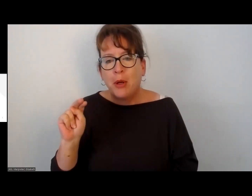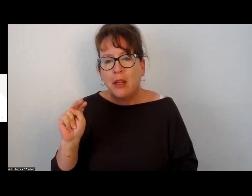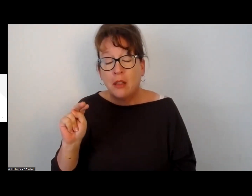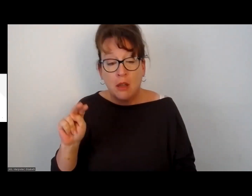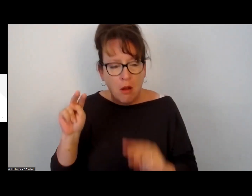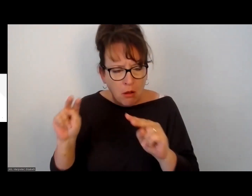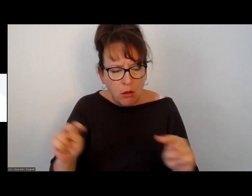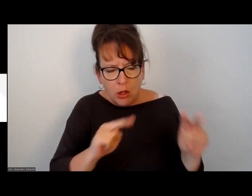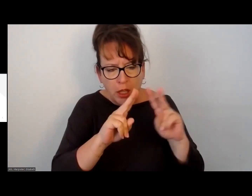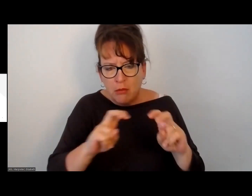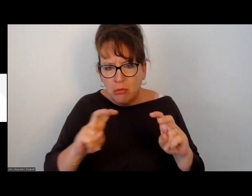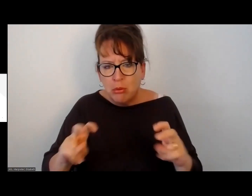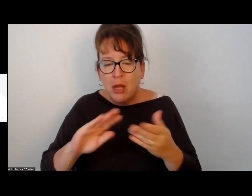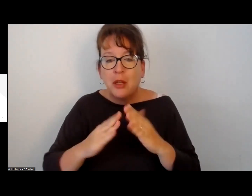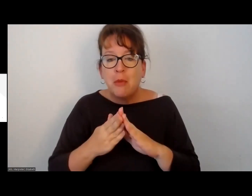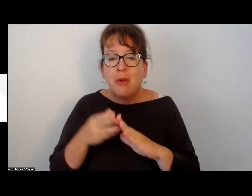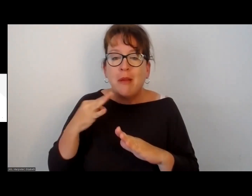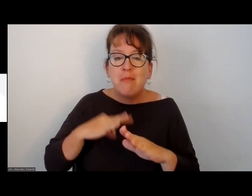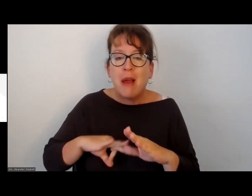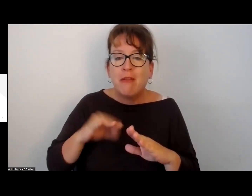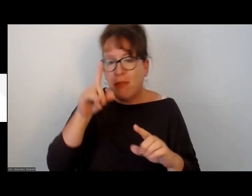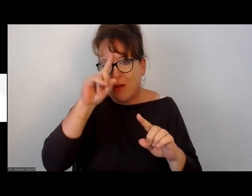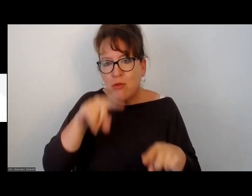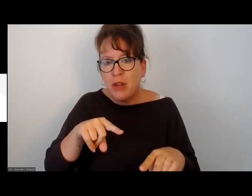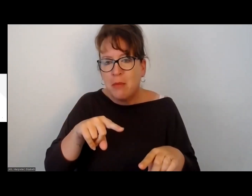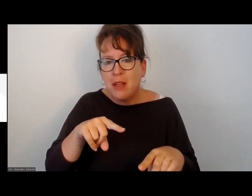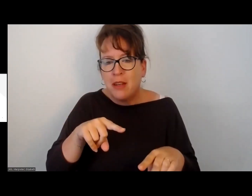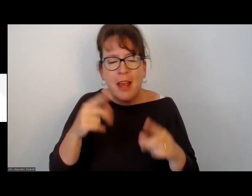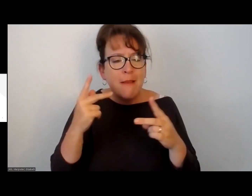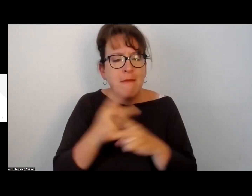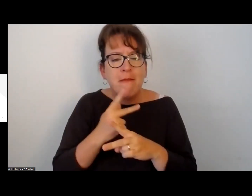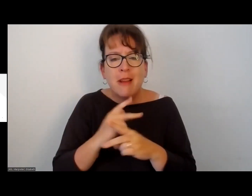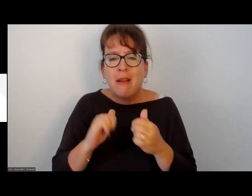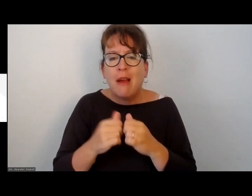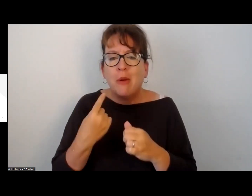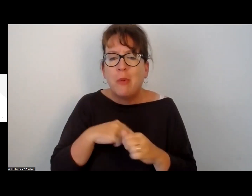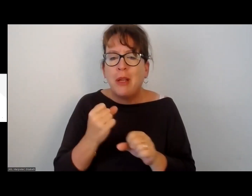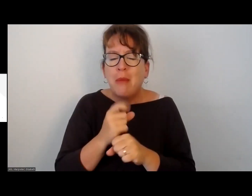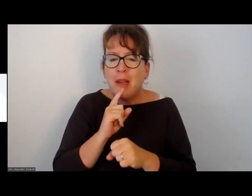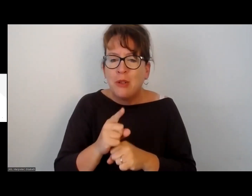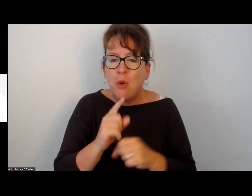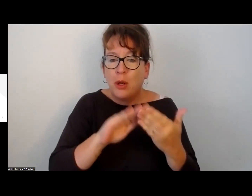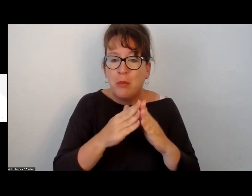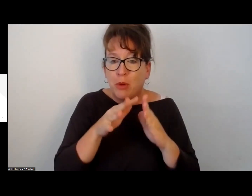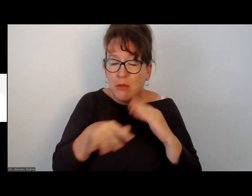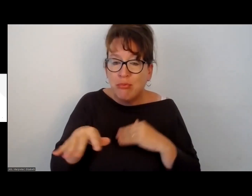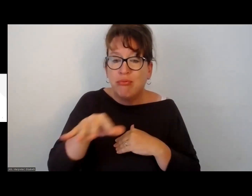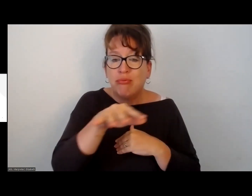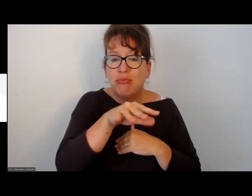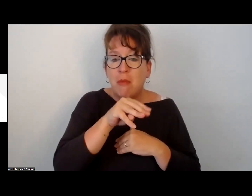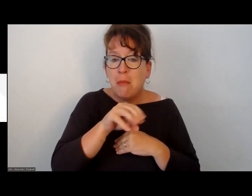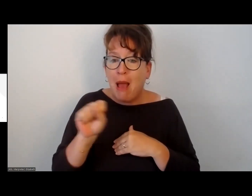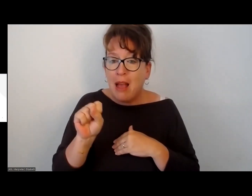community benefit agreements and how do we ensure that communities across the Commonwealth are